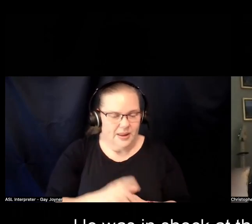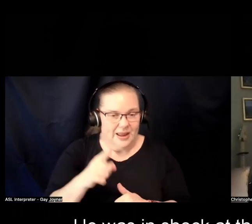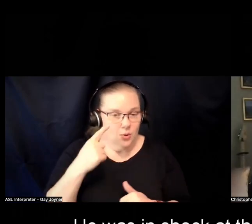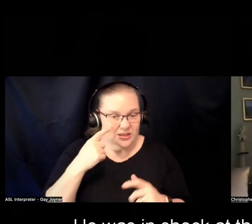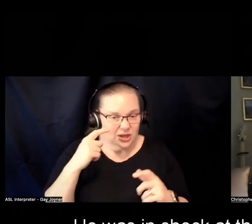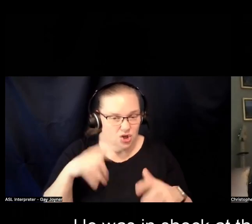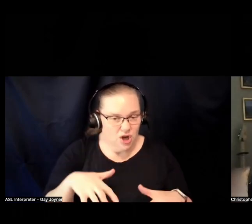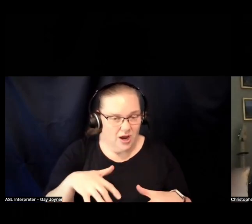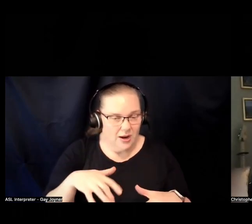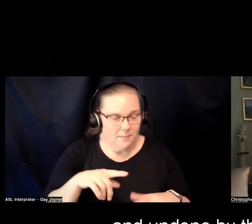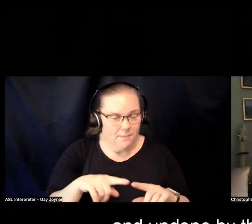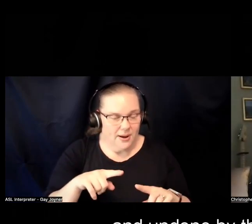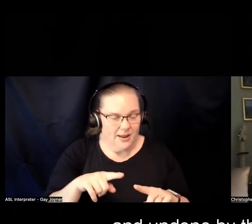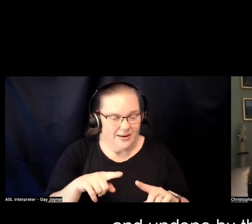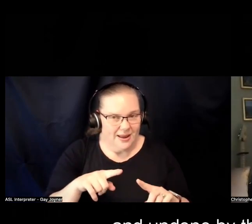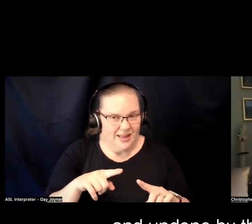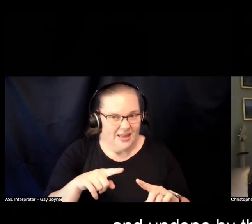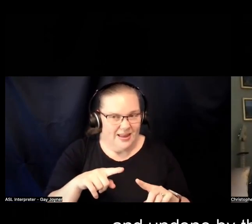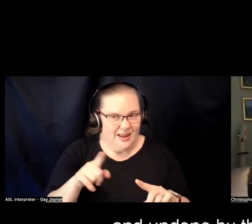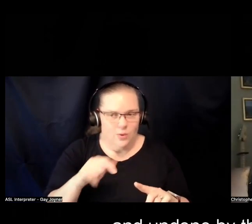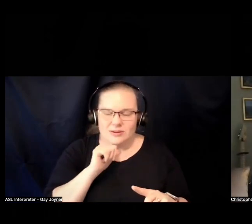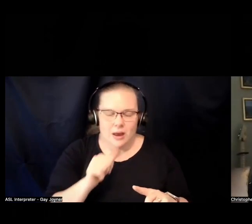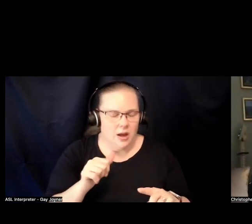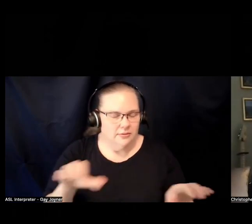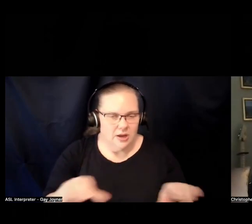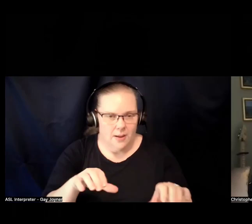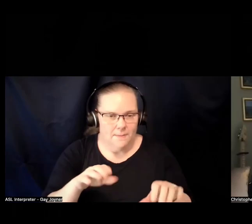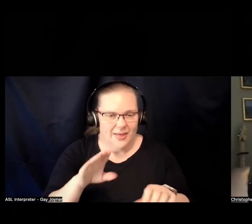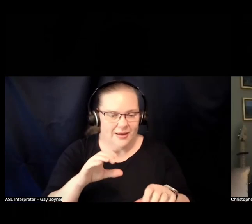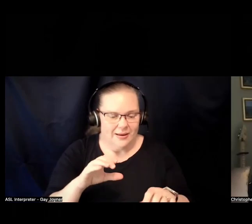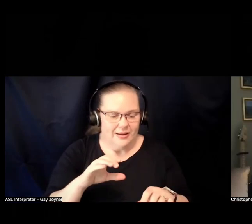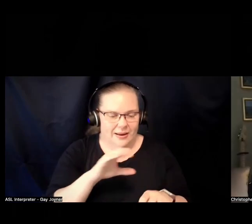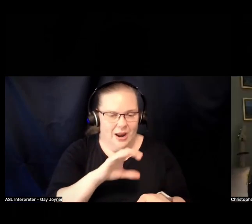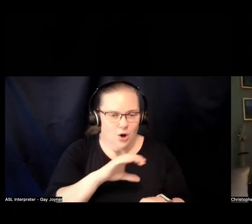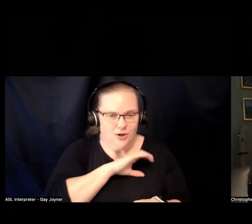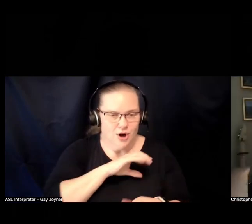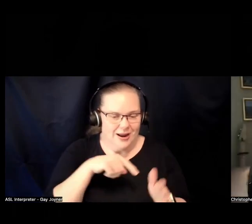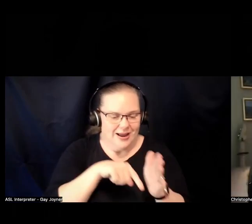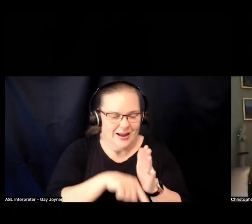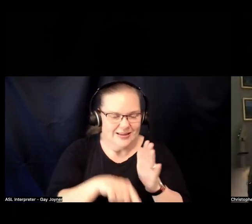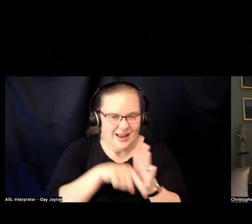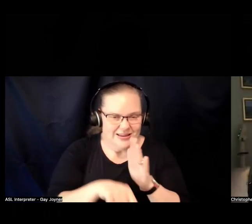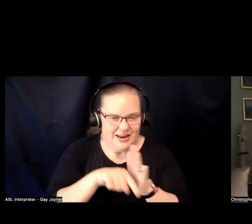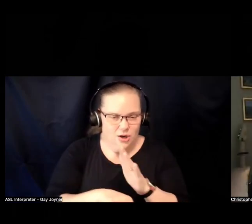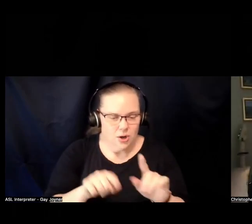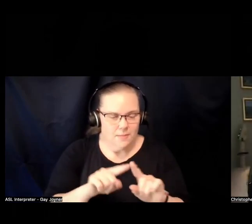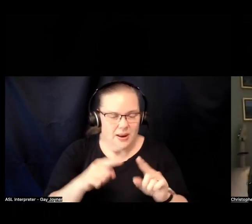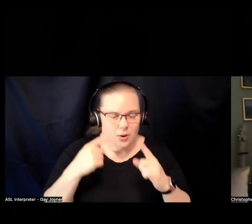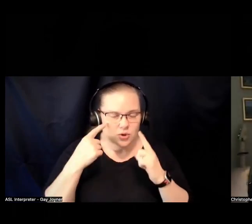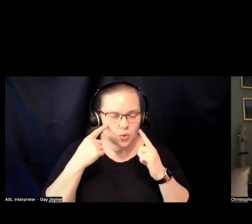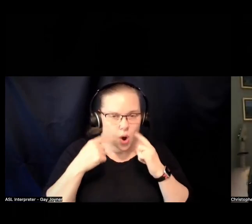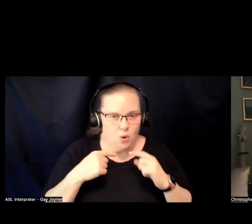at the audacity of the lie and undone by the character assassination playing out before him. Tears were rolling down his